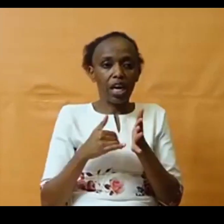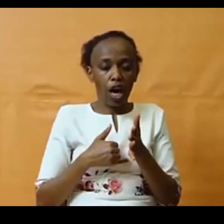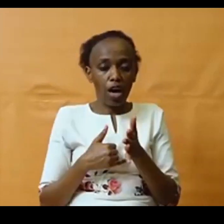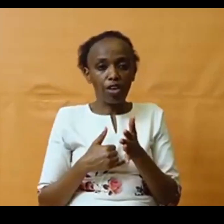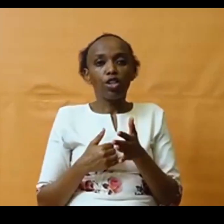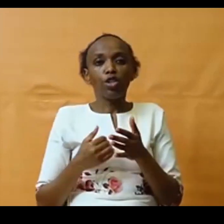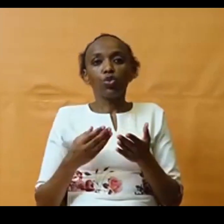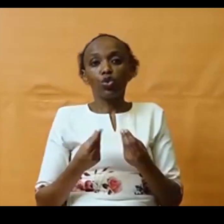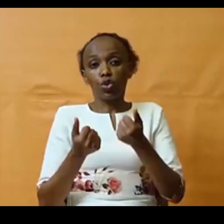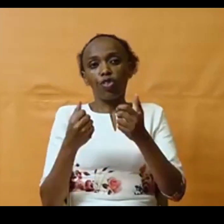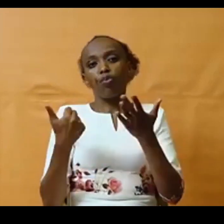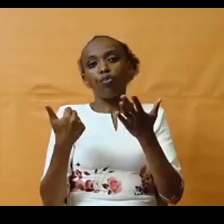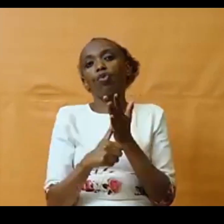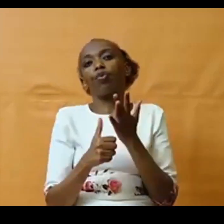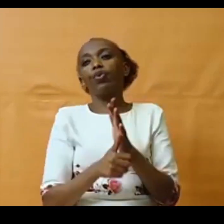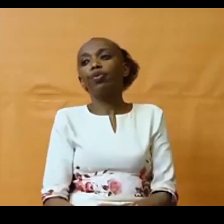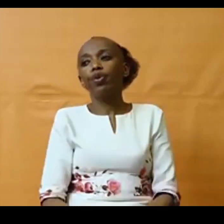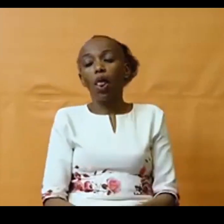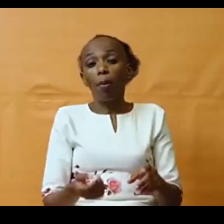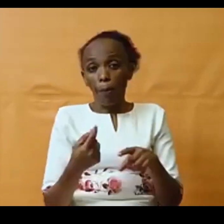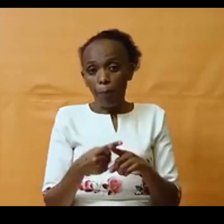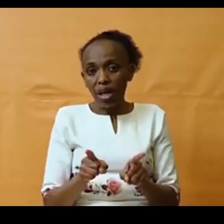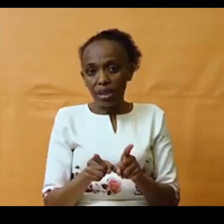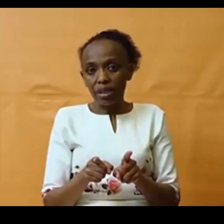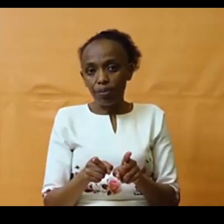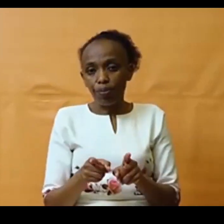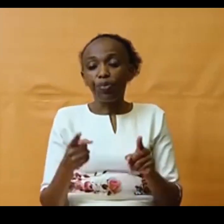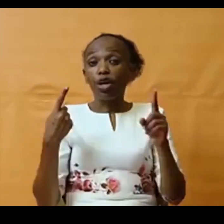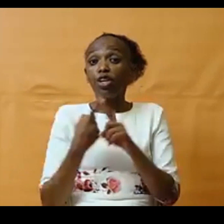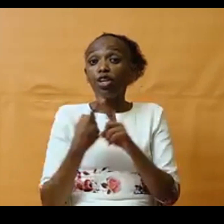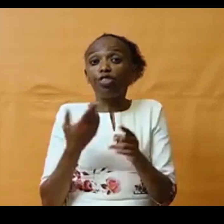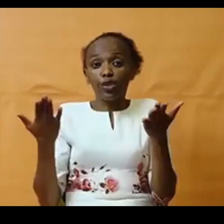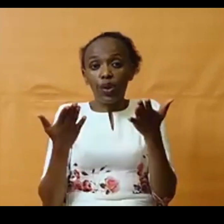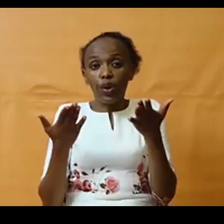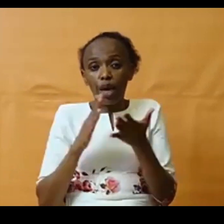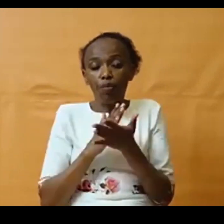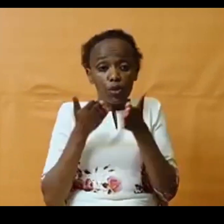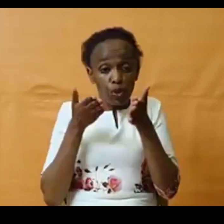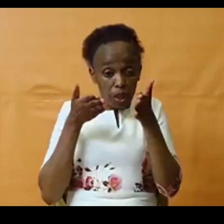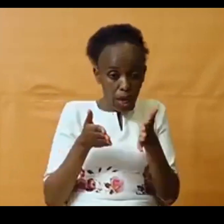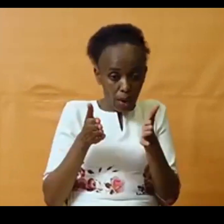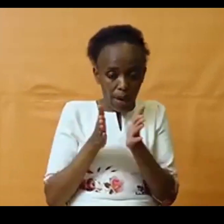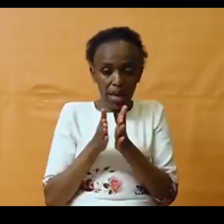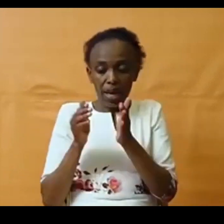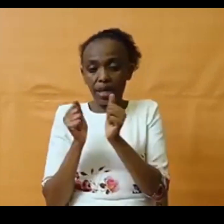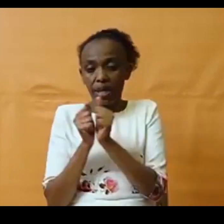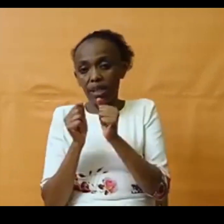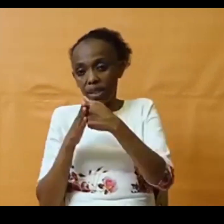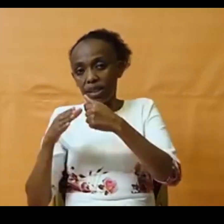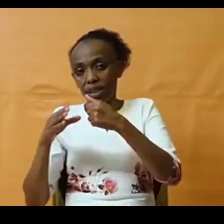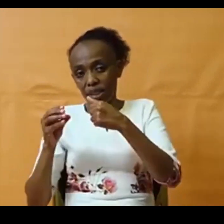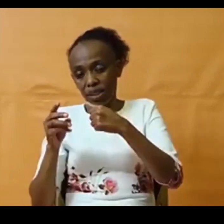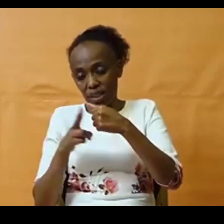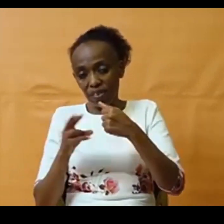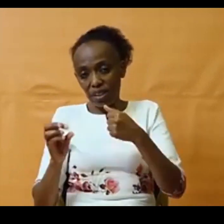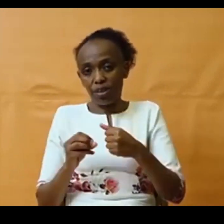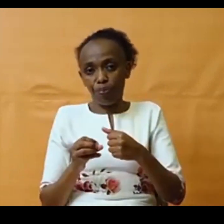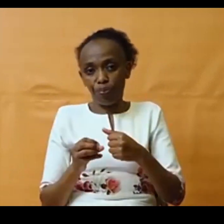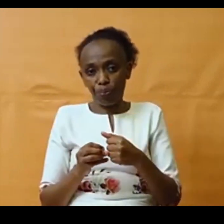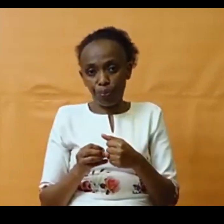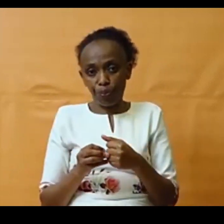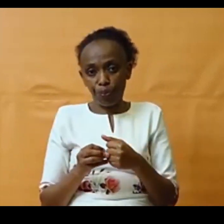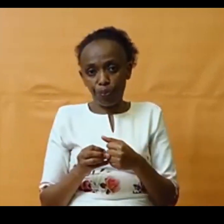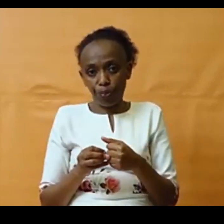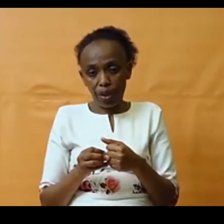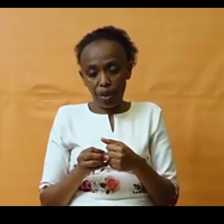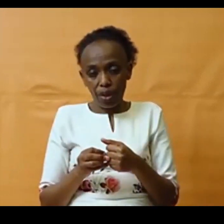crisis. But here's the difference between now and the 1970s. The composition of debt.